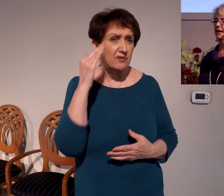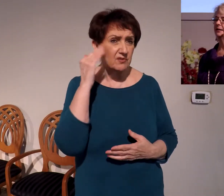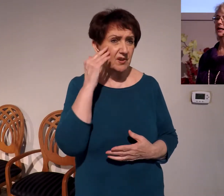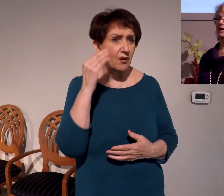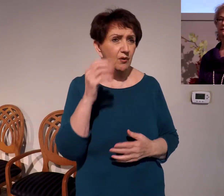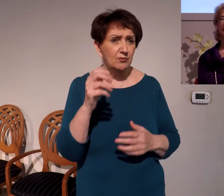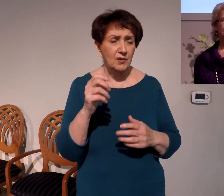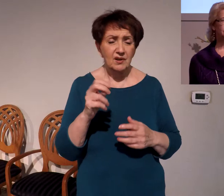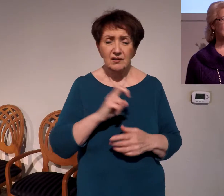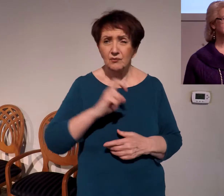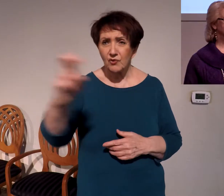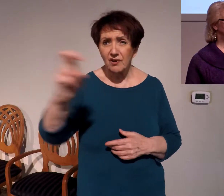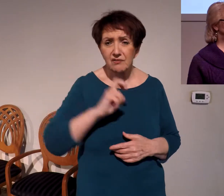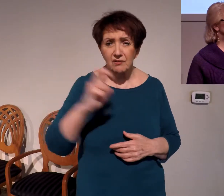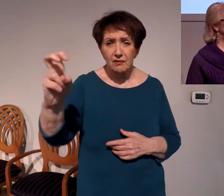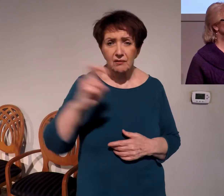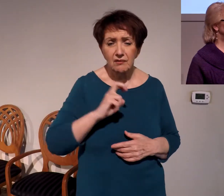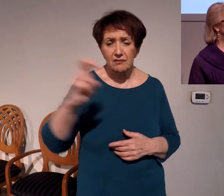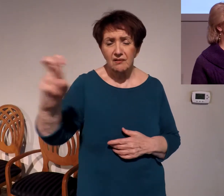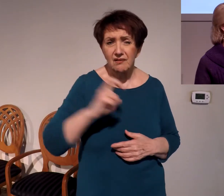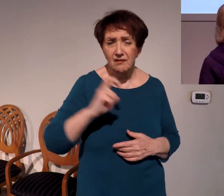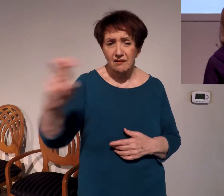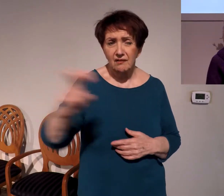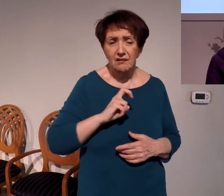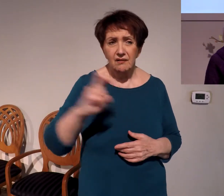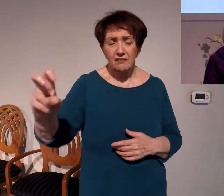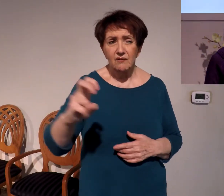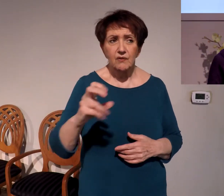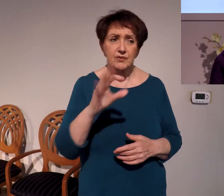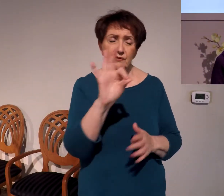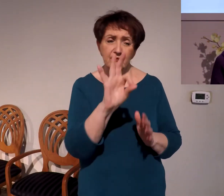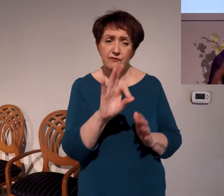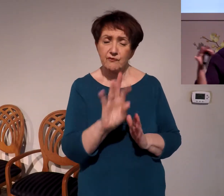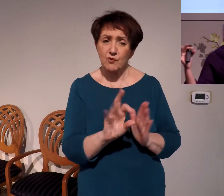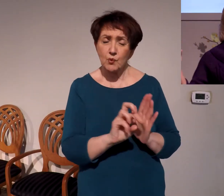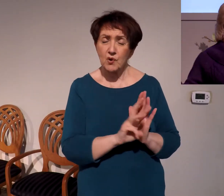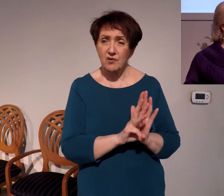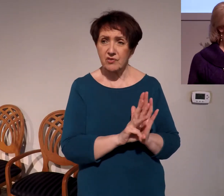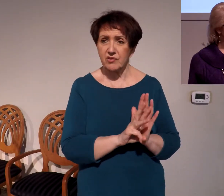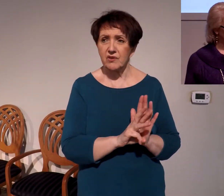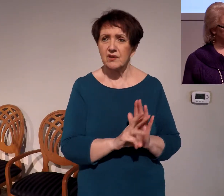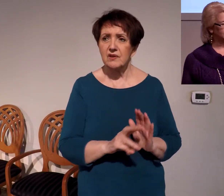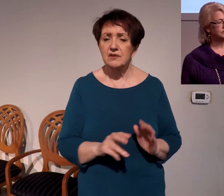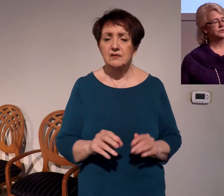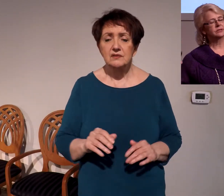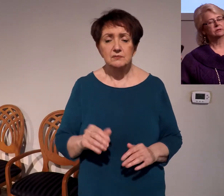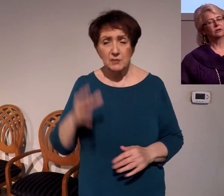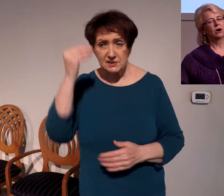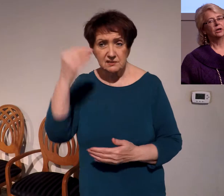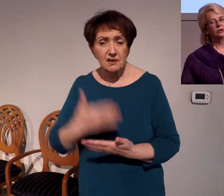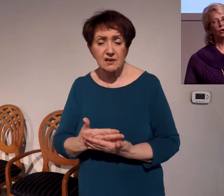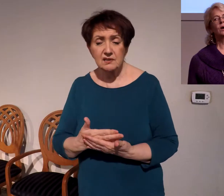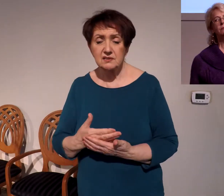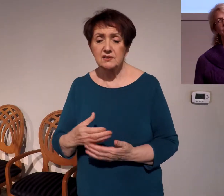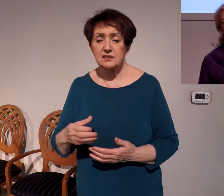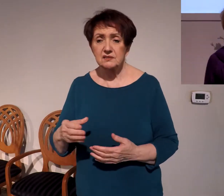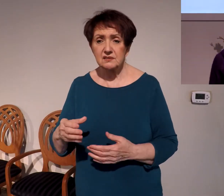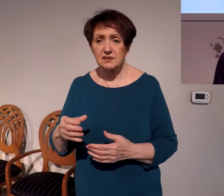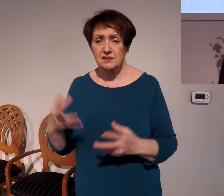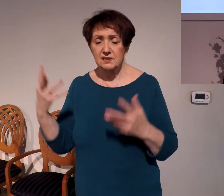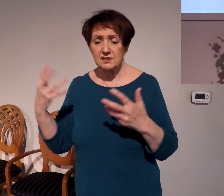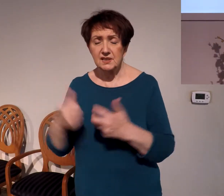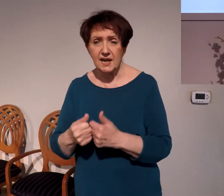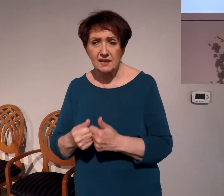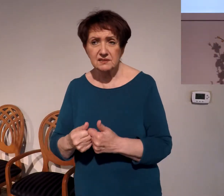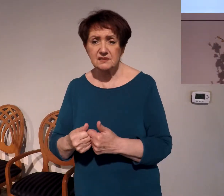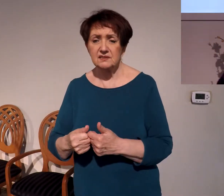my son. He had massive foot surgery due to an accident. He's doing much better. He's still on no weight bearing for another